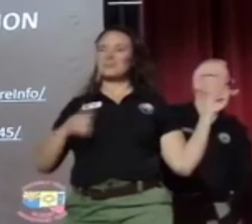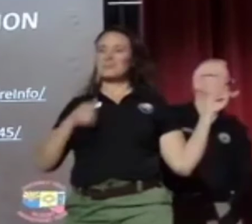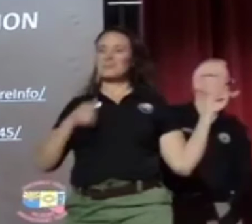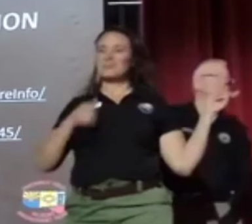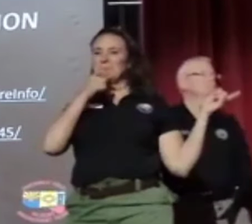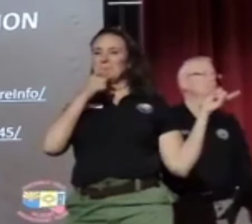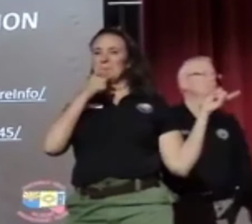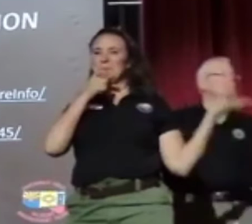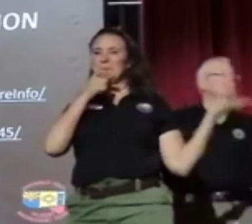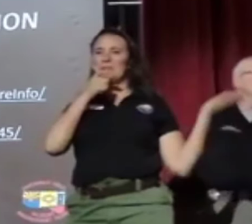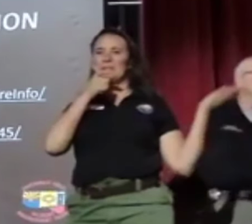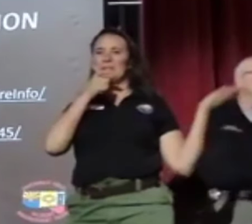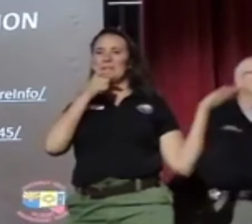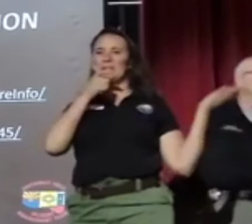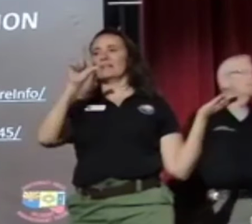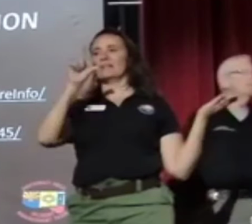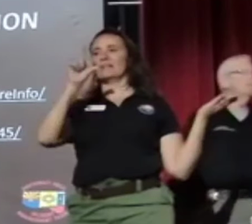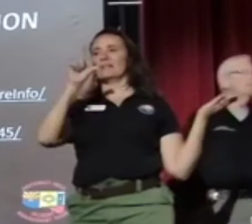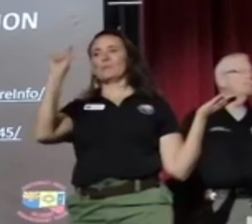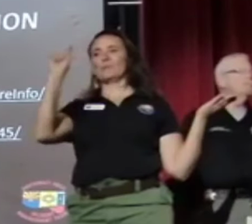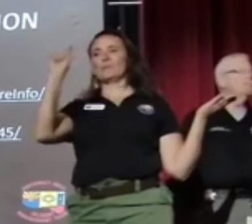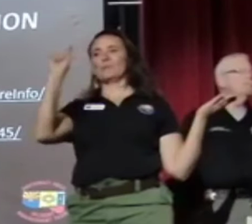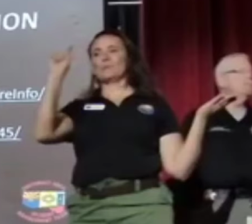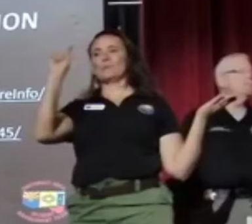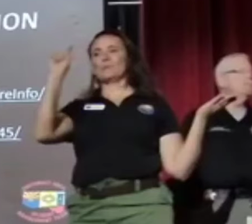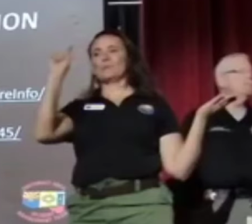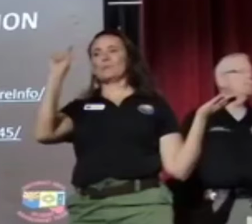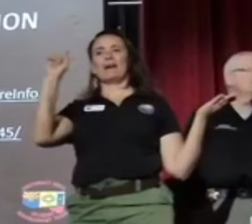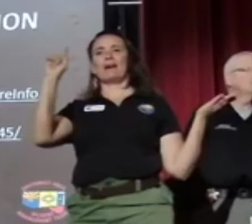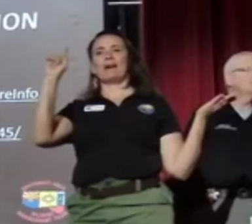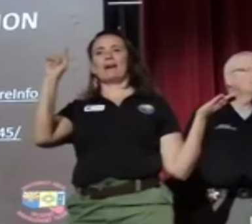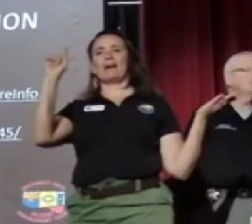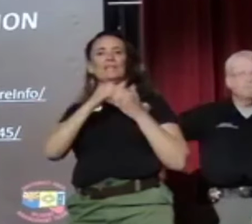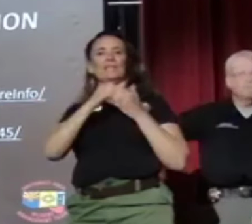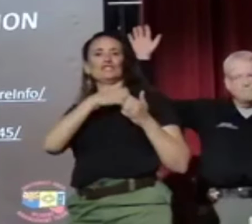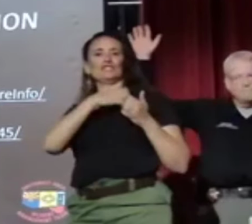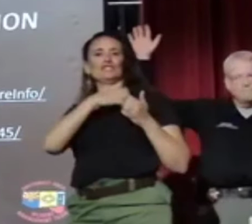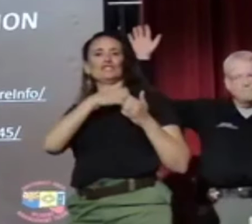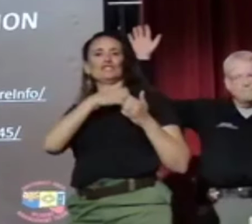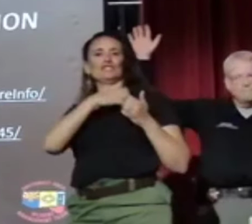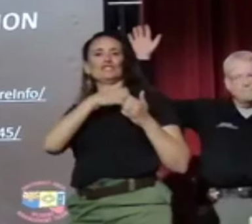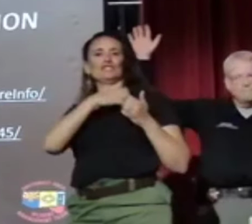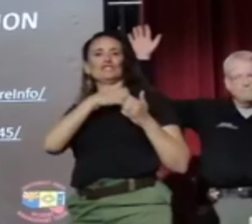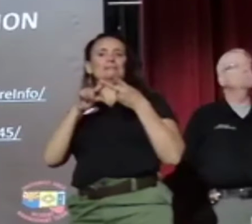Good evening, everyone. I'm Lieutenant Tim Scott with the Sheriff's Office, the Sheriff Adam Shepard.